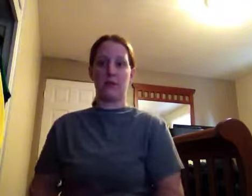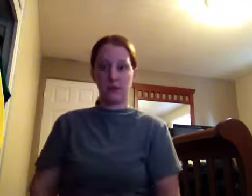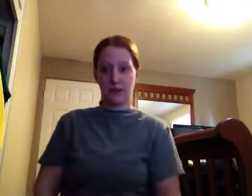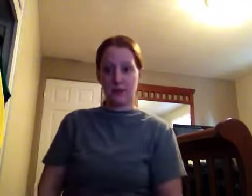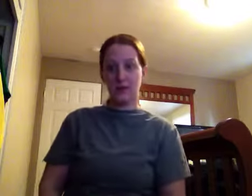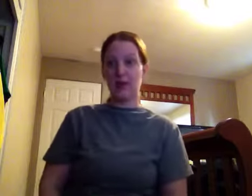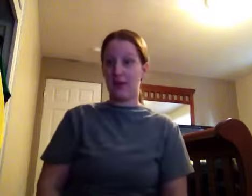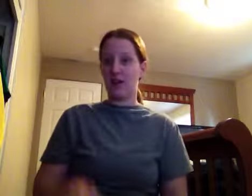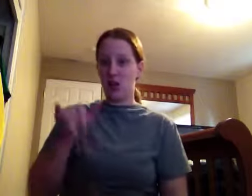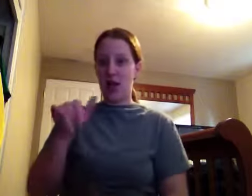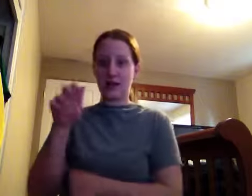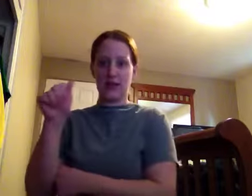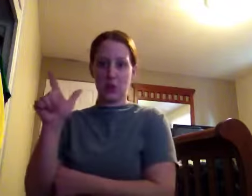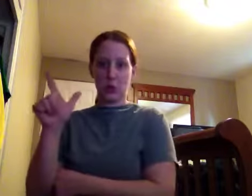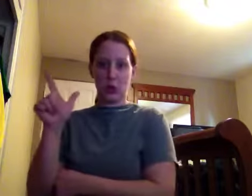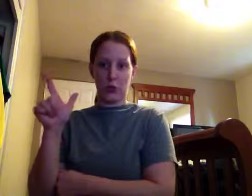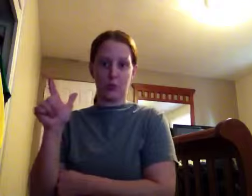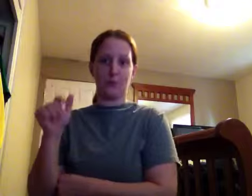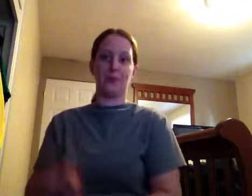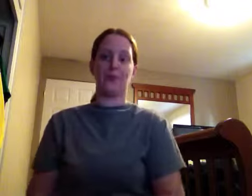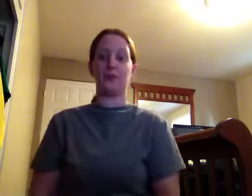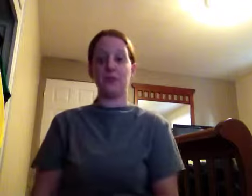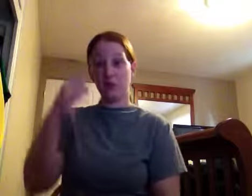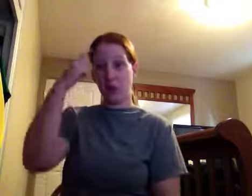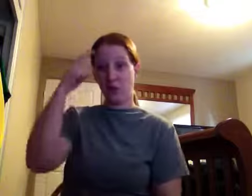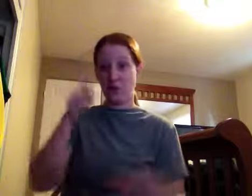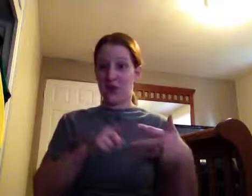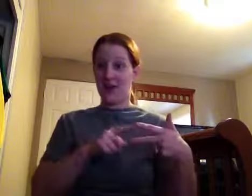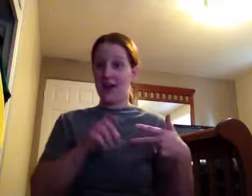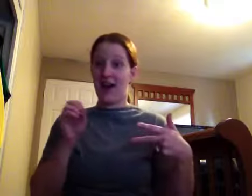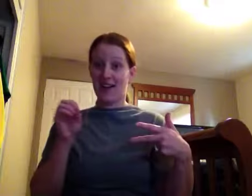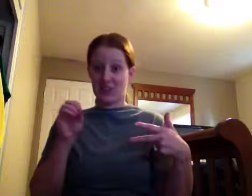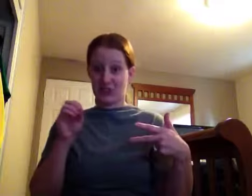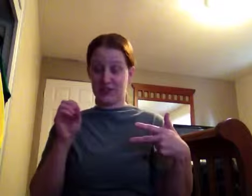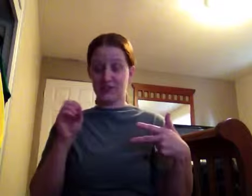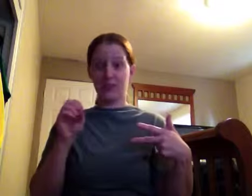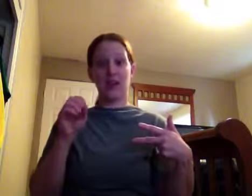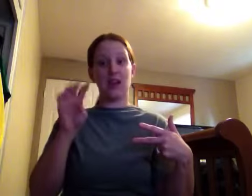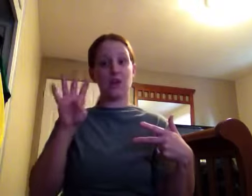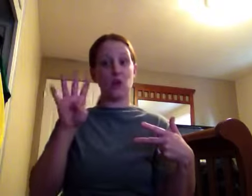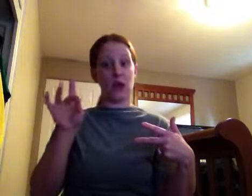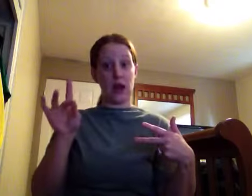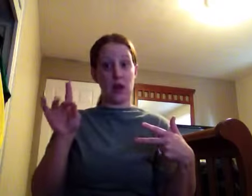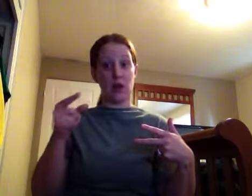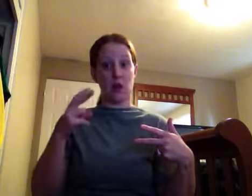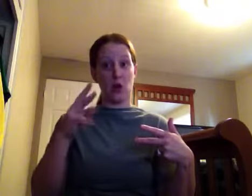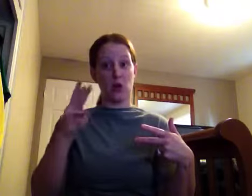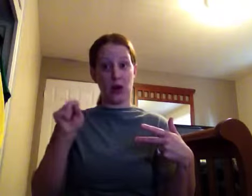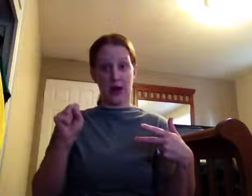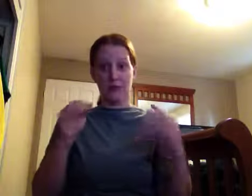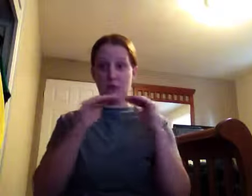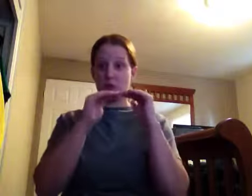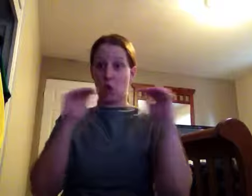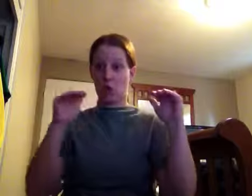That's aluminum. For oxygen, I'm going to take 48 grams of oxygen over